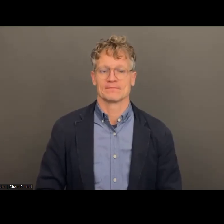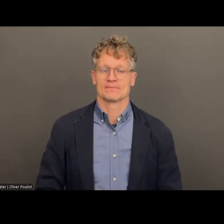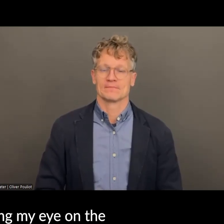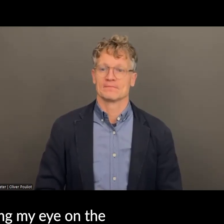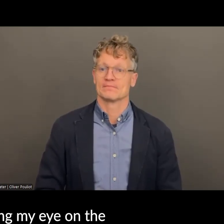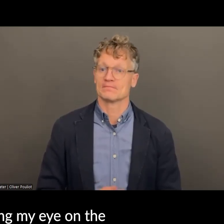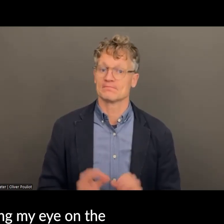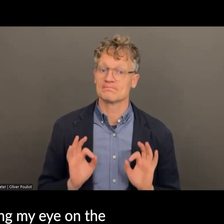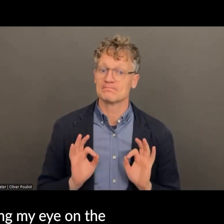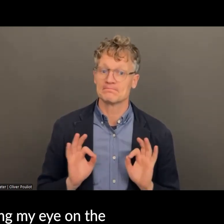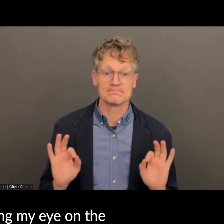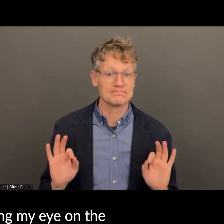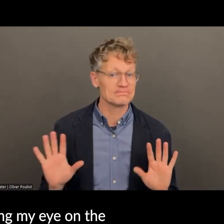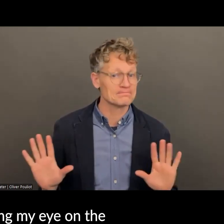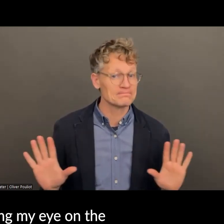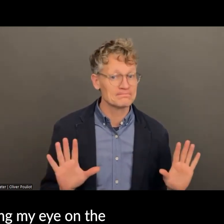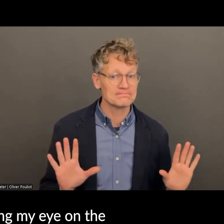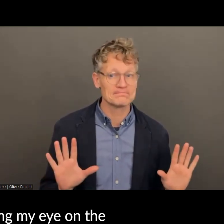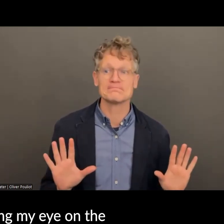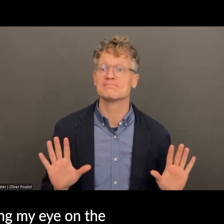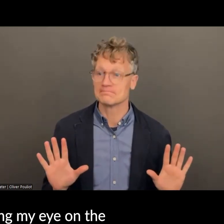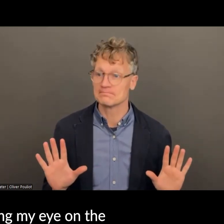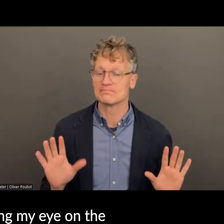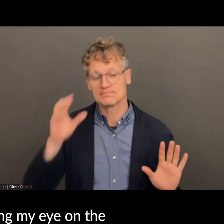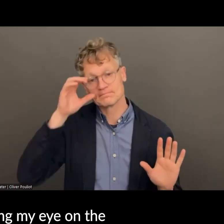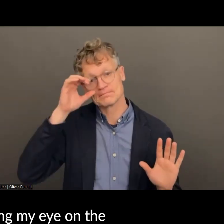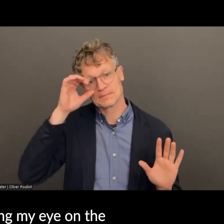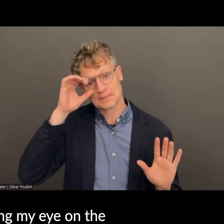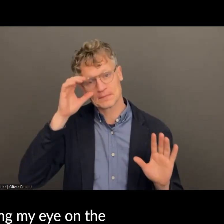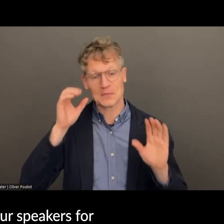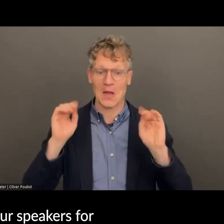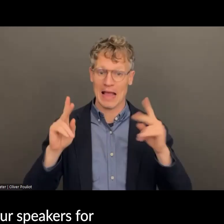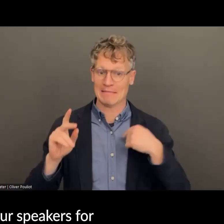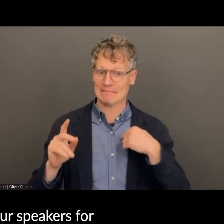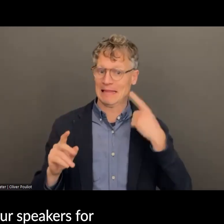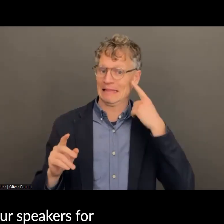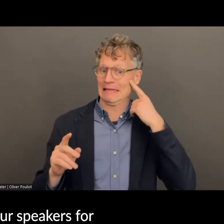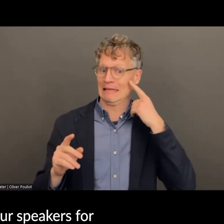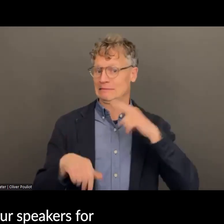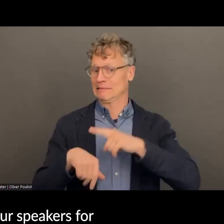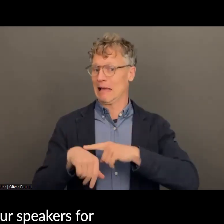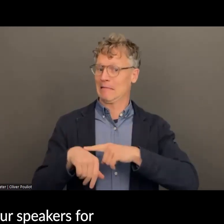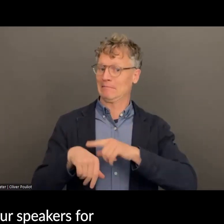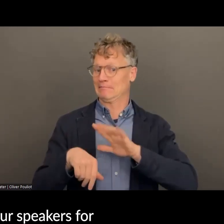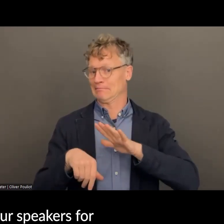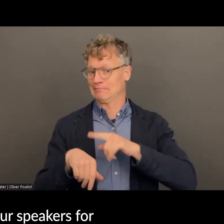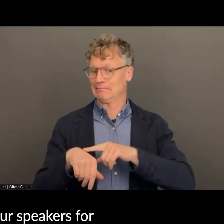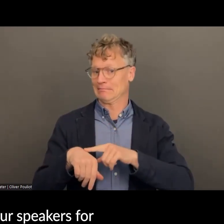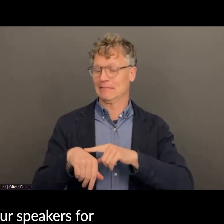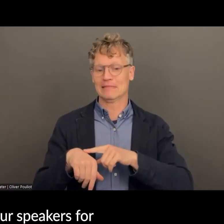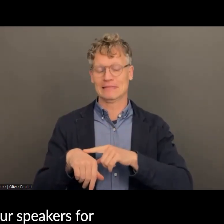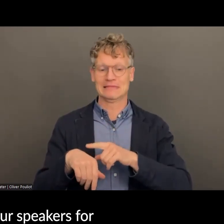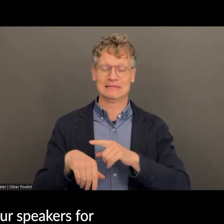Okay, then just keeping my eye on the clock, I would